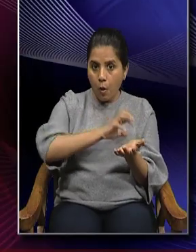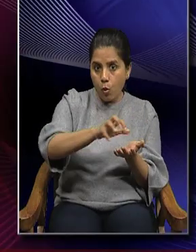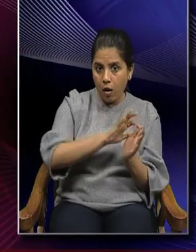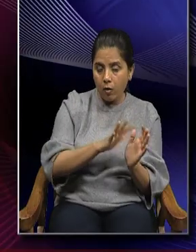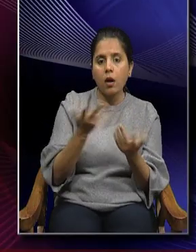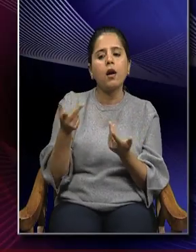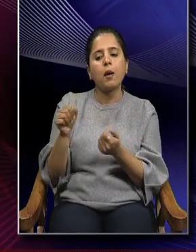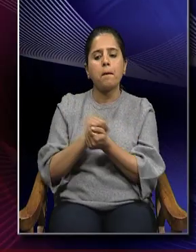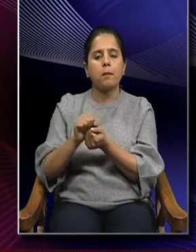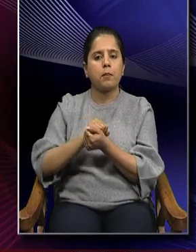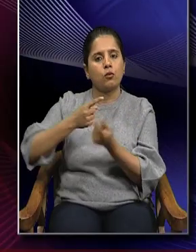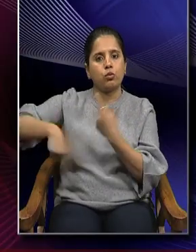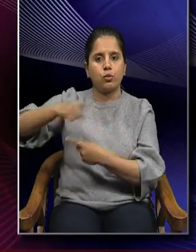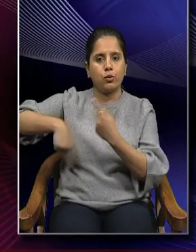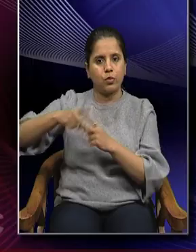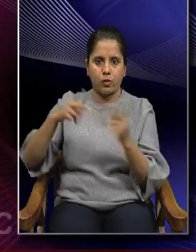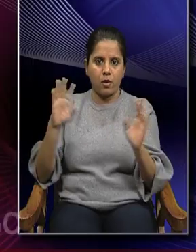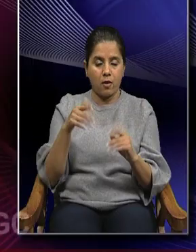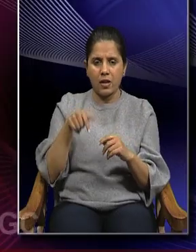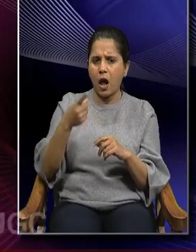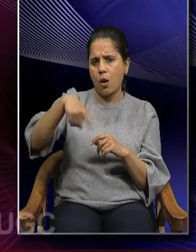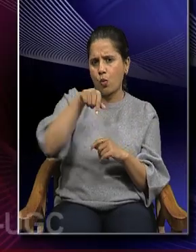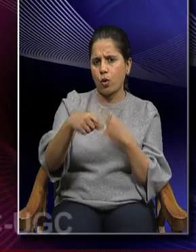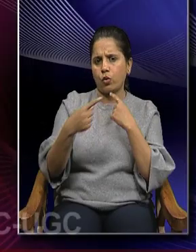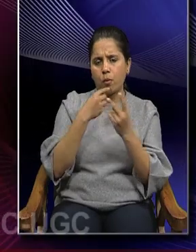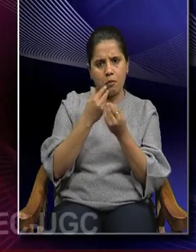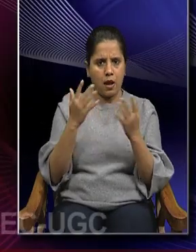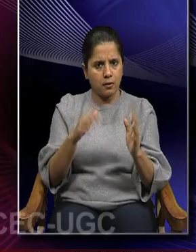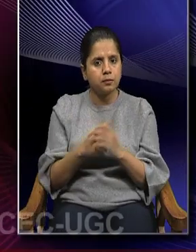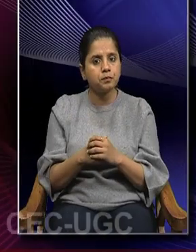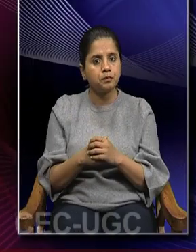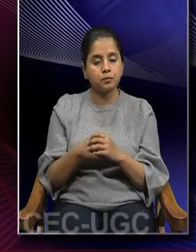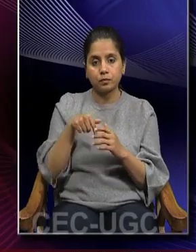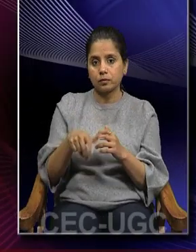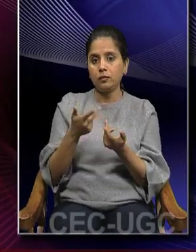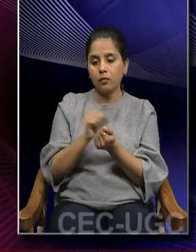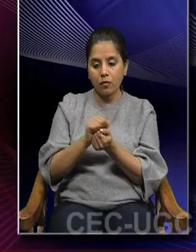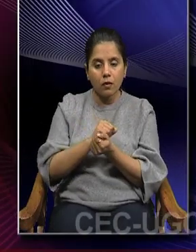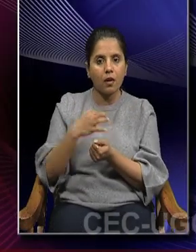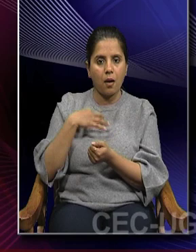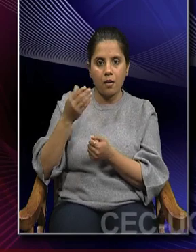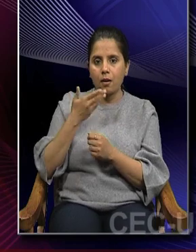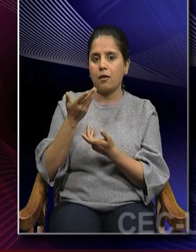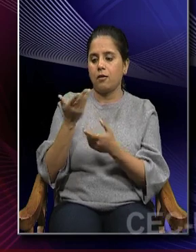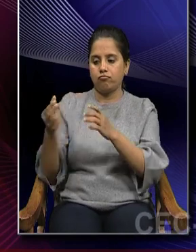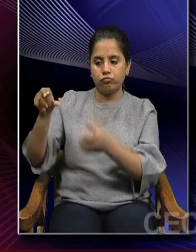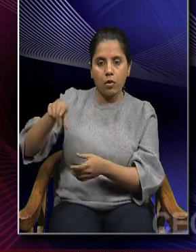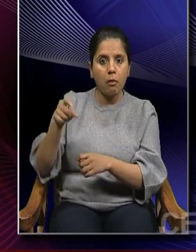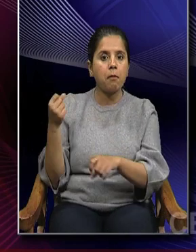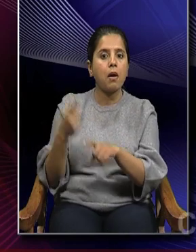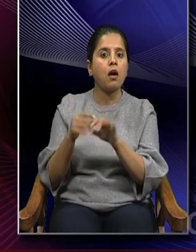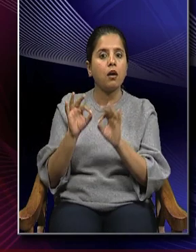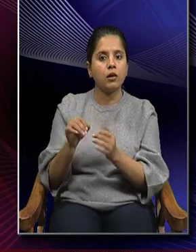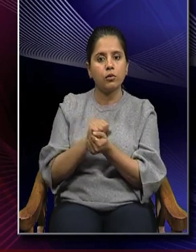washing machine friendly? Because nowadays we are talking about the washing powders which should be friendly to